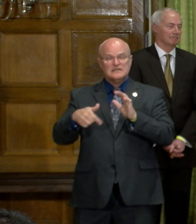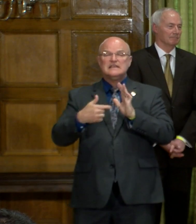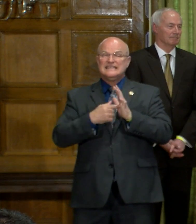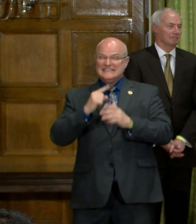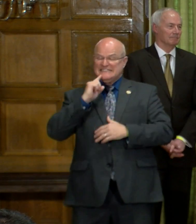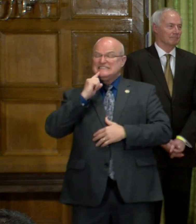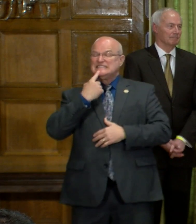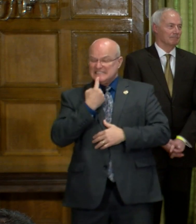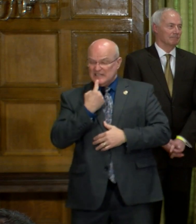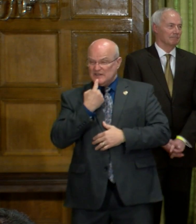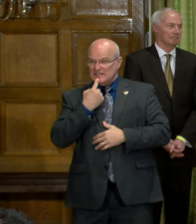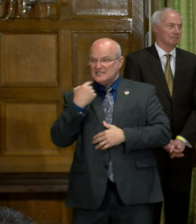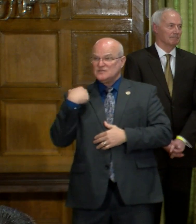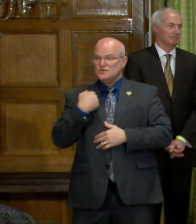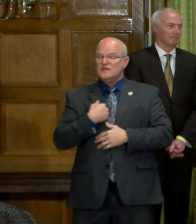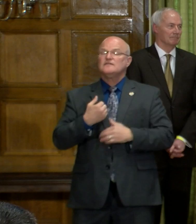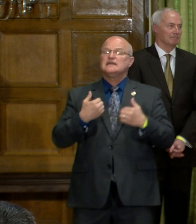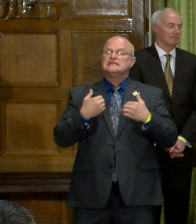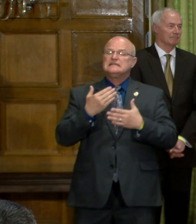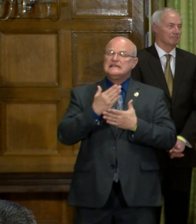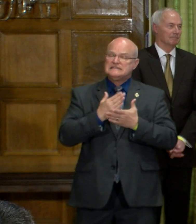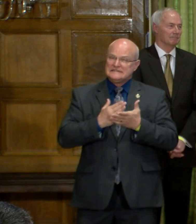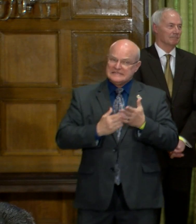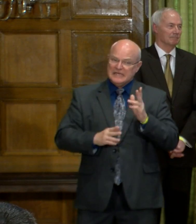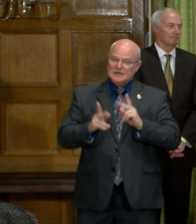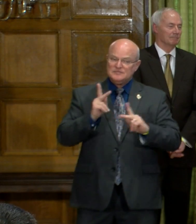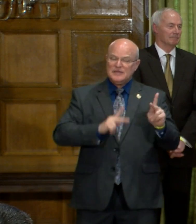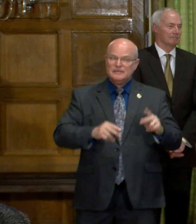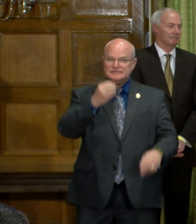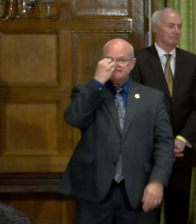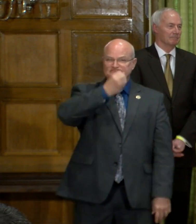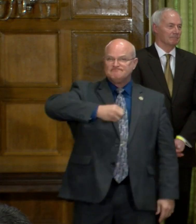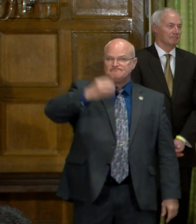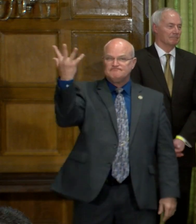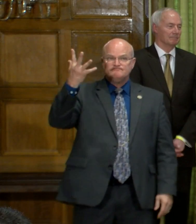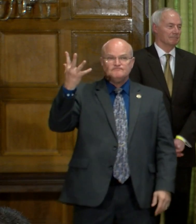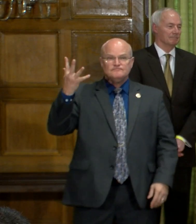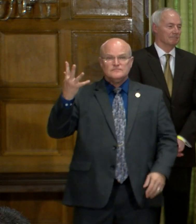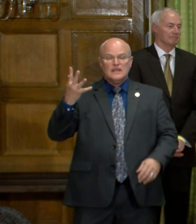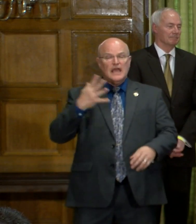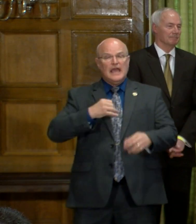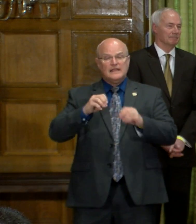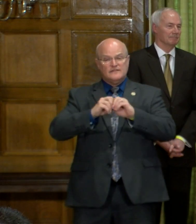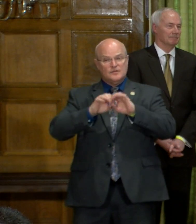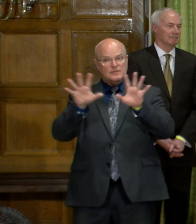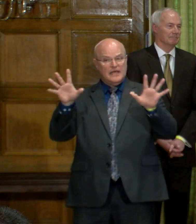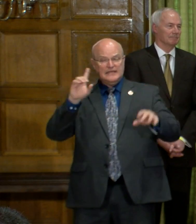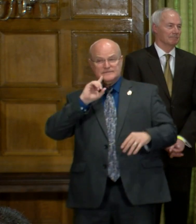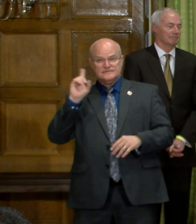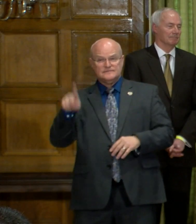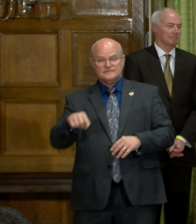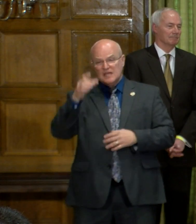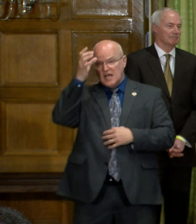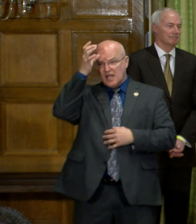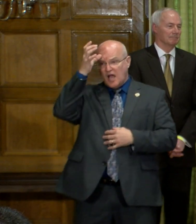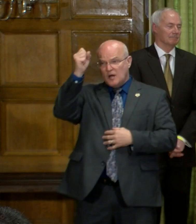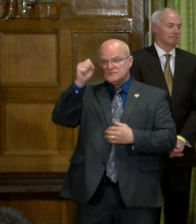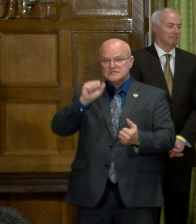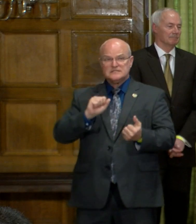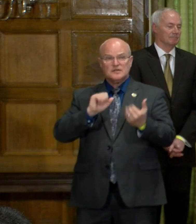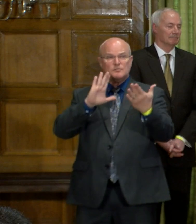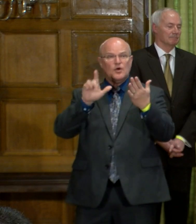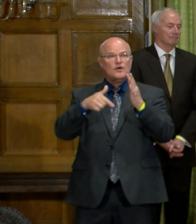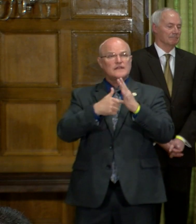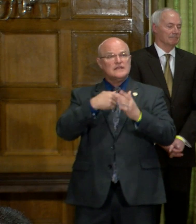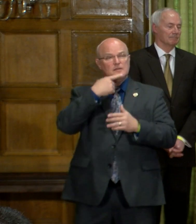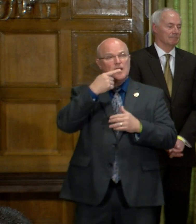in certain circumstances, we've had some citizens who blatantly disregarded these directives. The directives are very plain, common sense approach to this